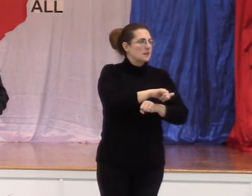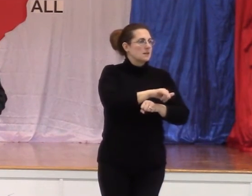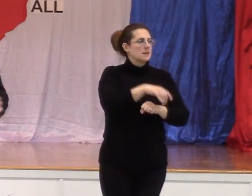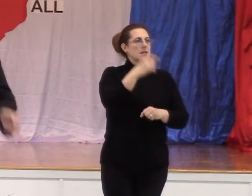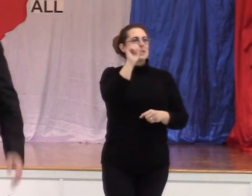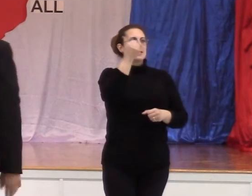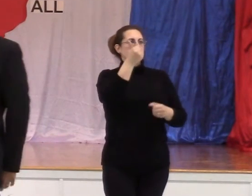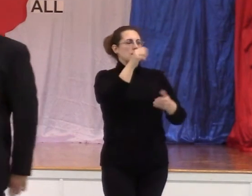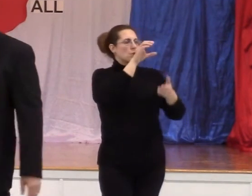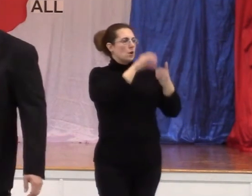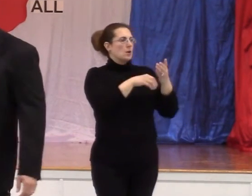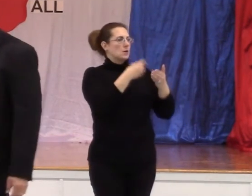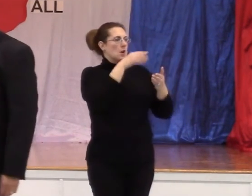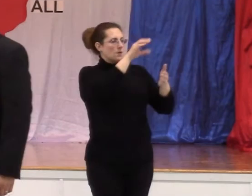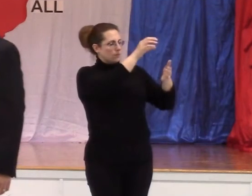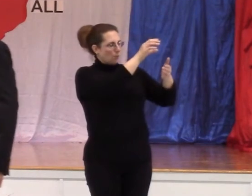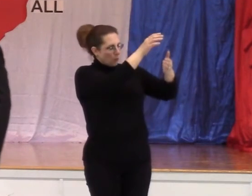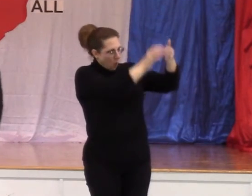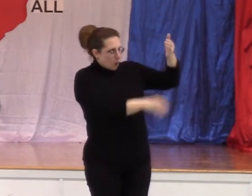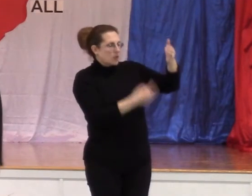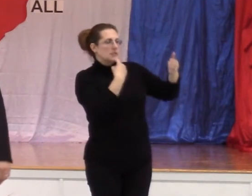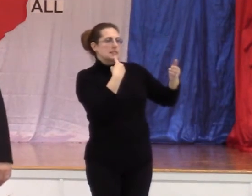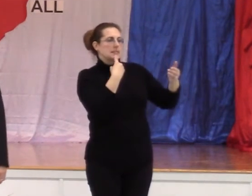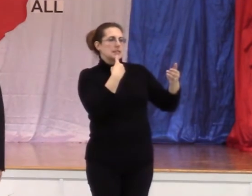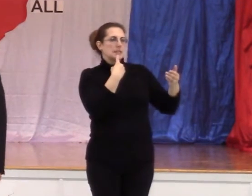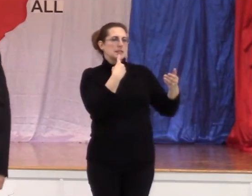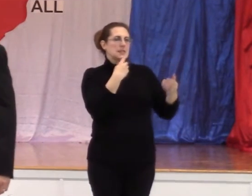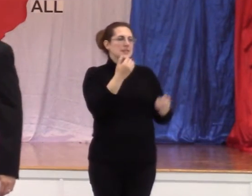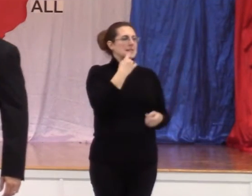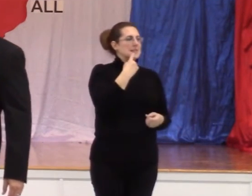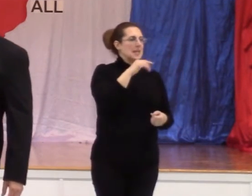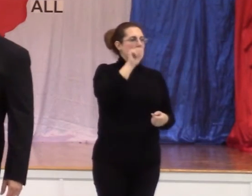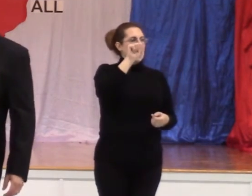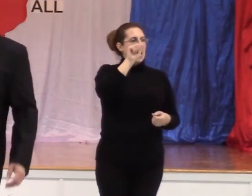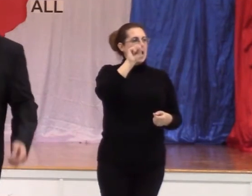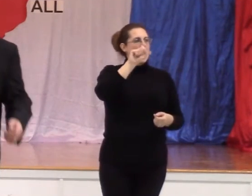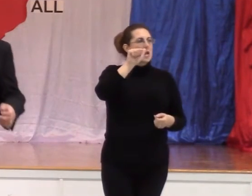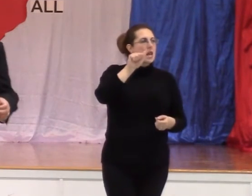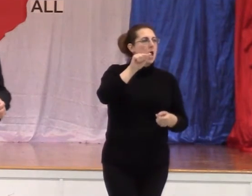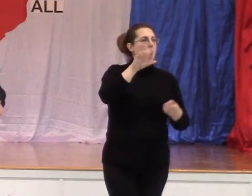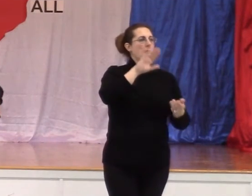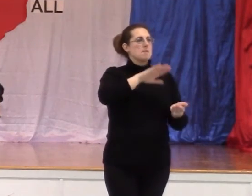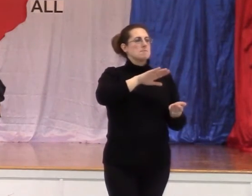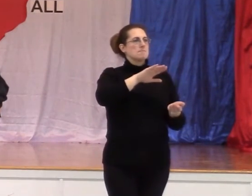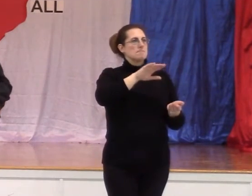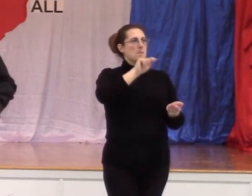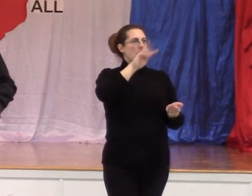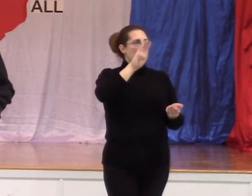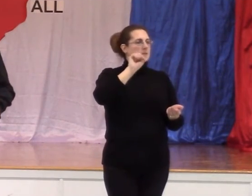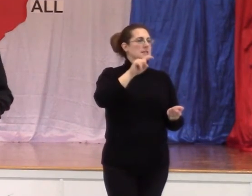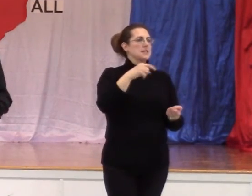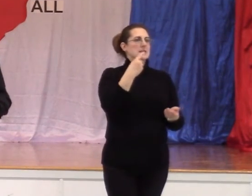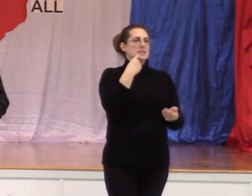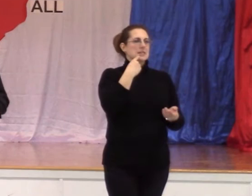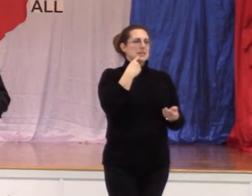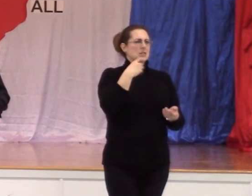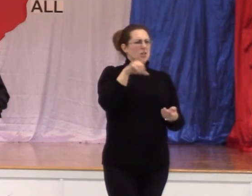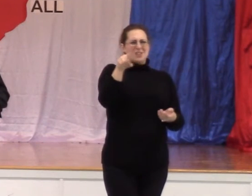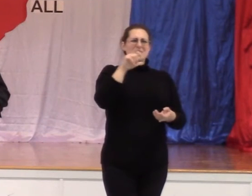article of the Augsburg Confession, they condemn the Anabaptists because of their spiritual presence in regards to the Lord's Supper.